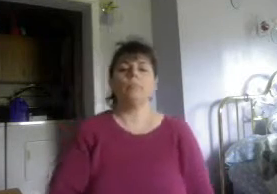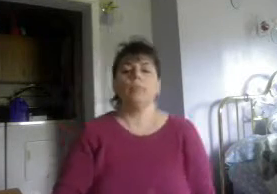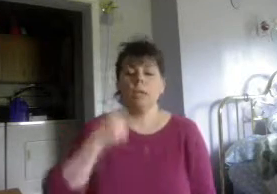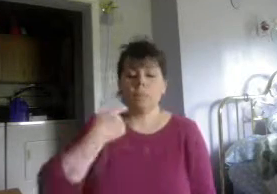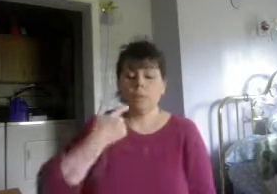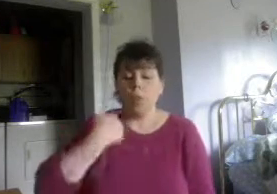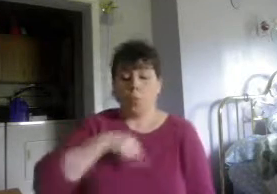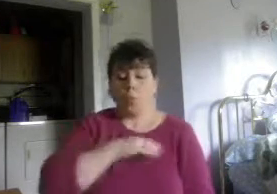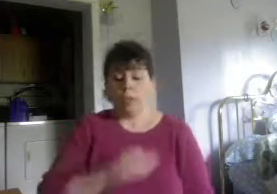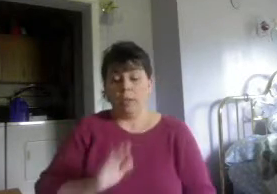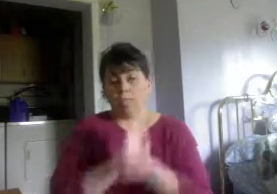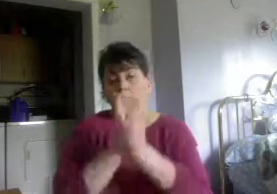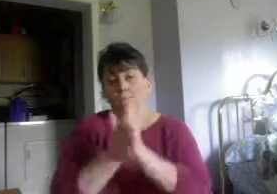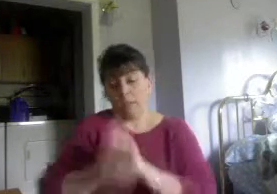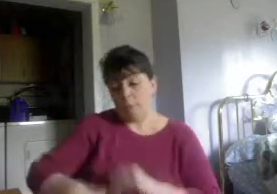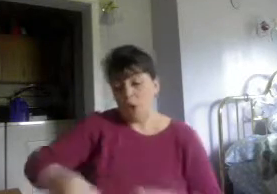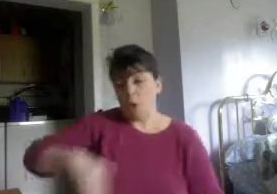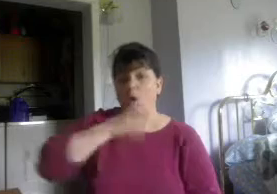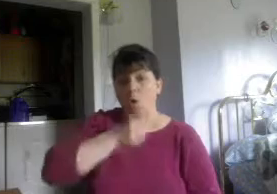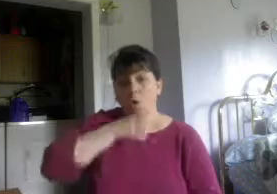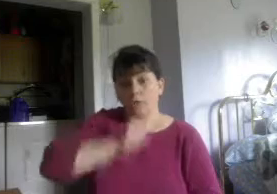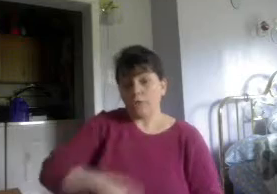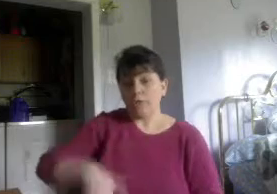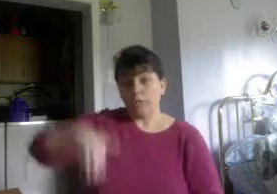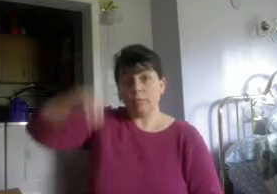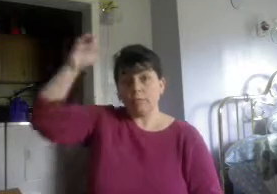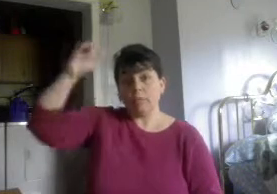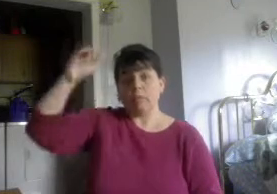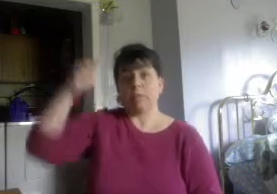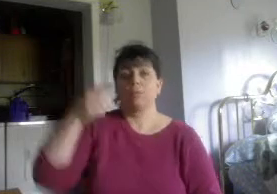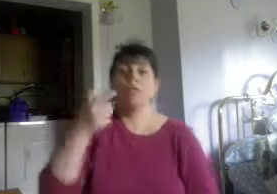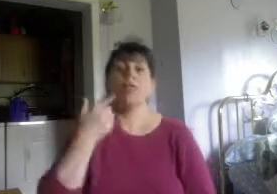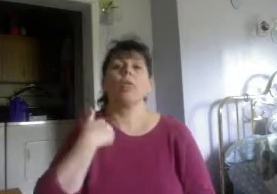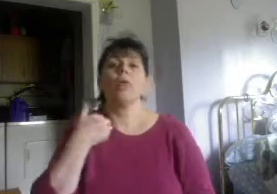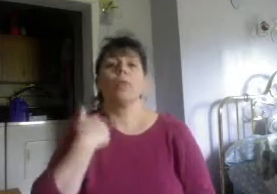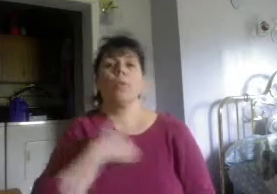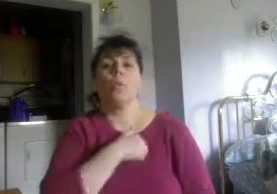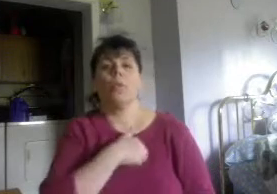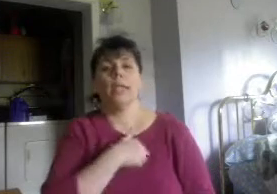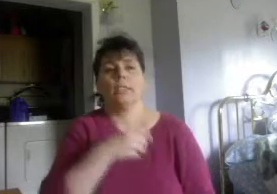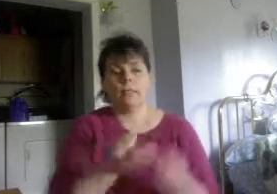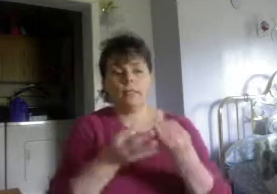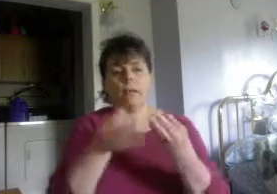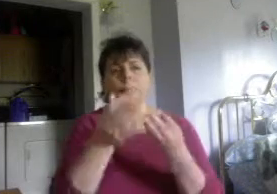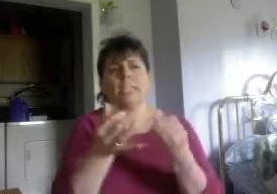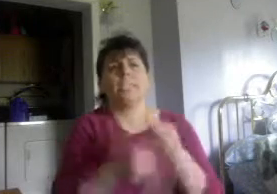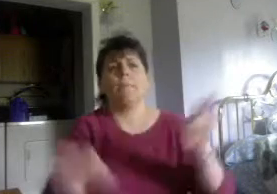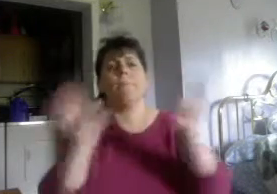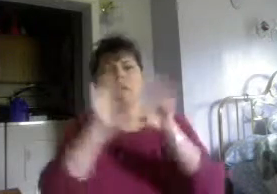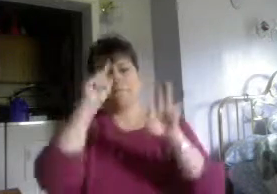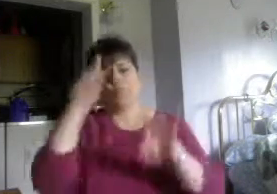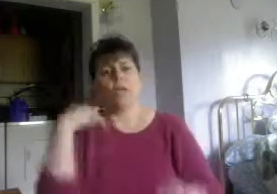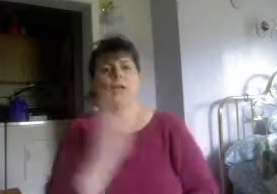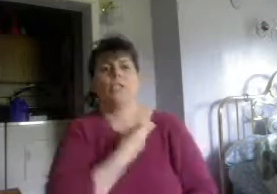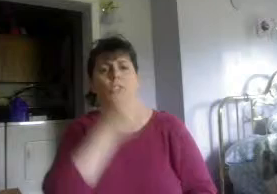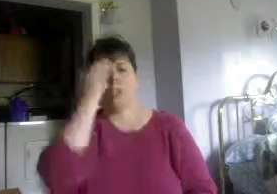cultural boundaries and to know how to deal with them honestly and in clear, non-defensive, and non-aggressive ways that don't make